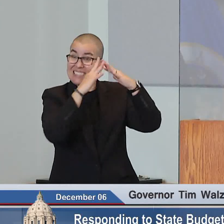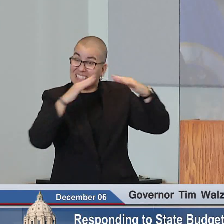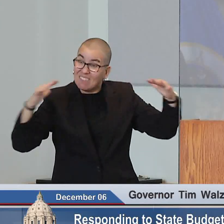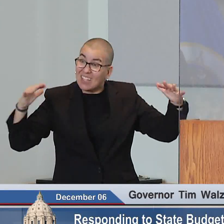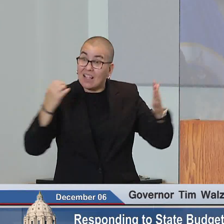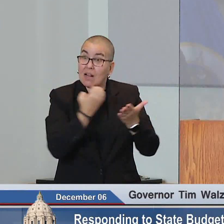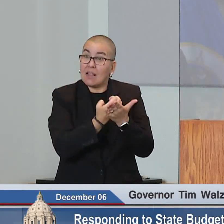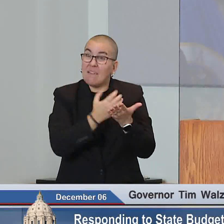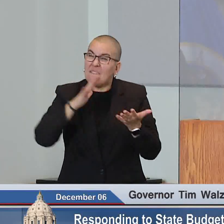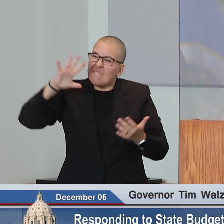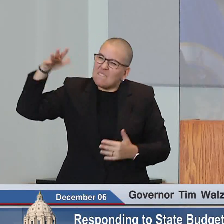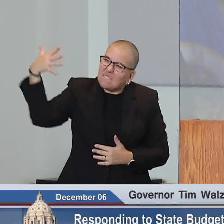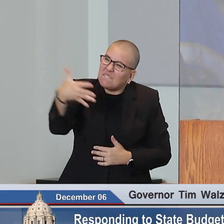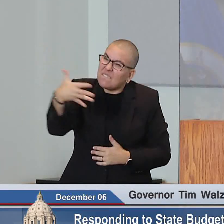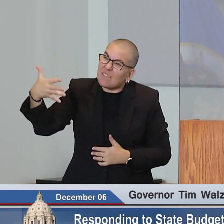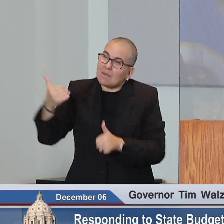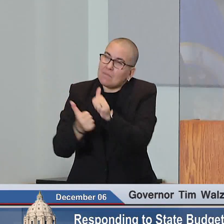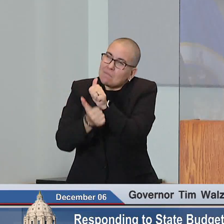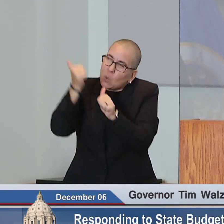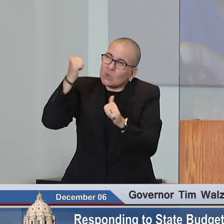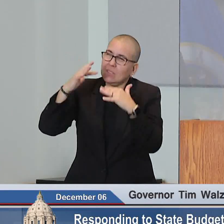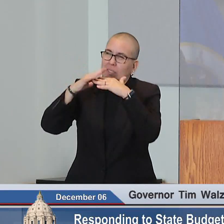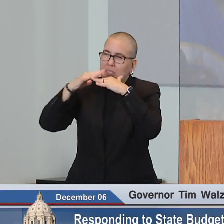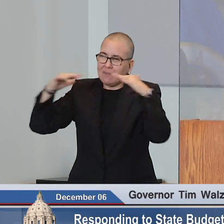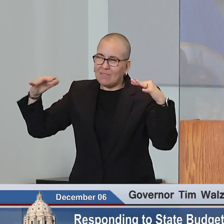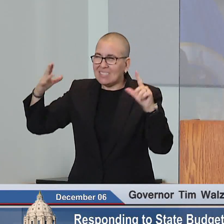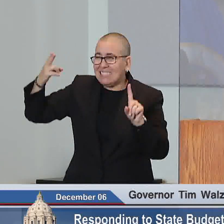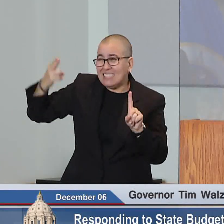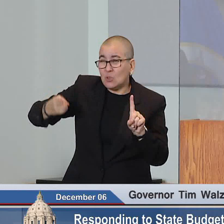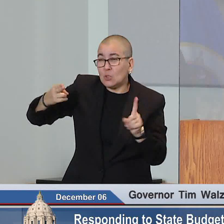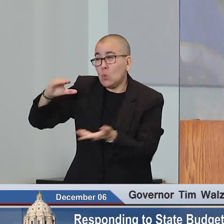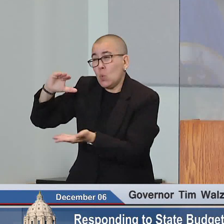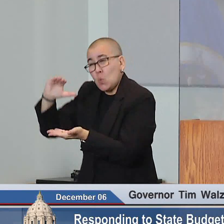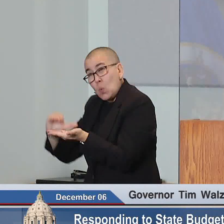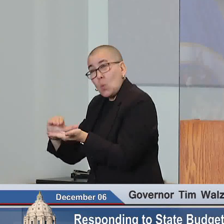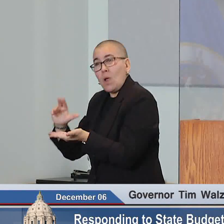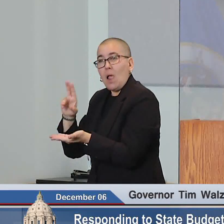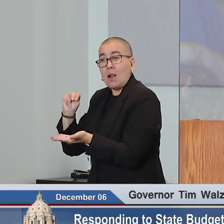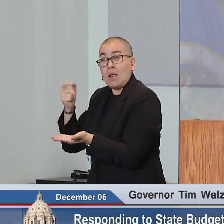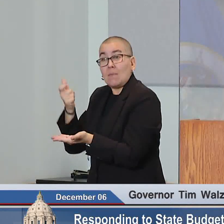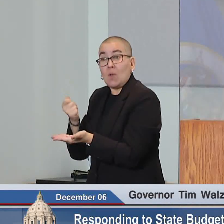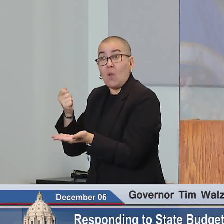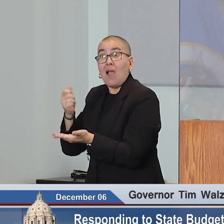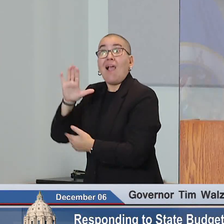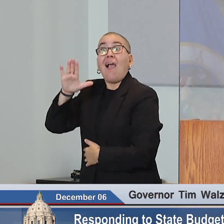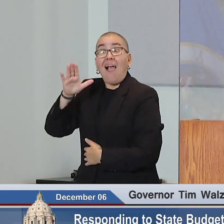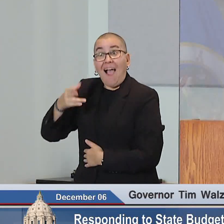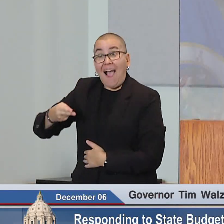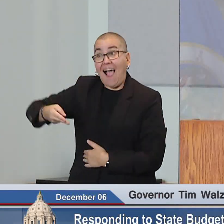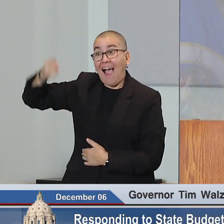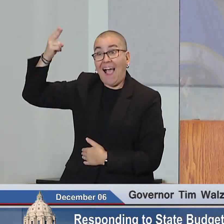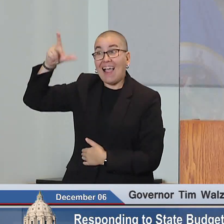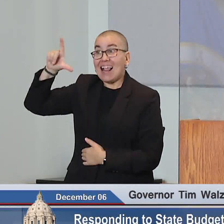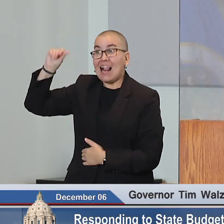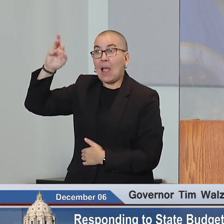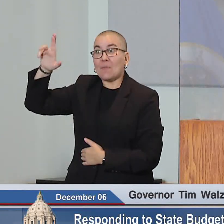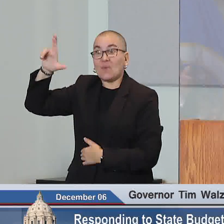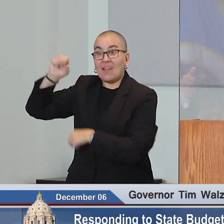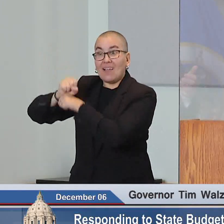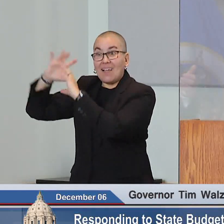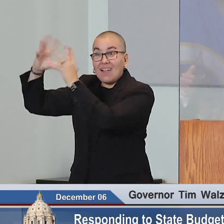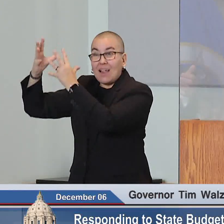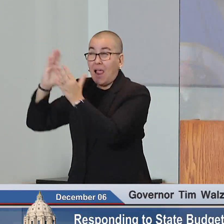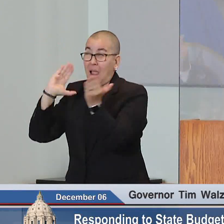diverse, with historic low unemployment rates, with historically high labor participation rates compared to the rest of the country, with innovation